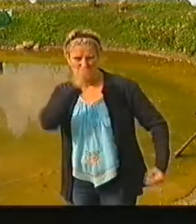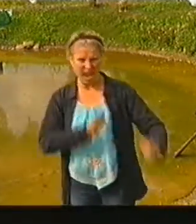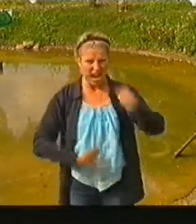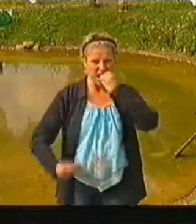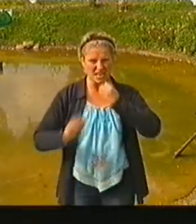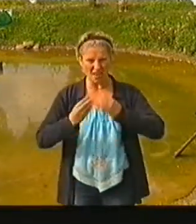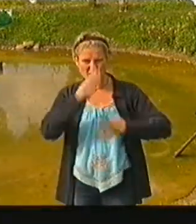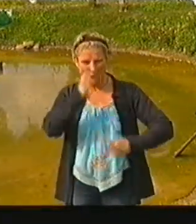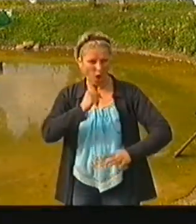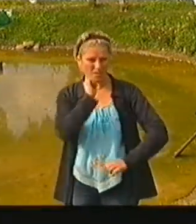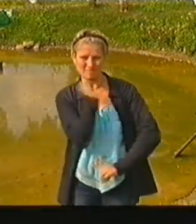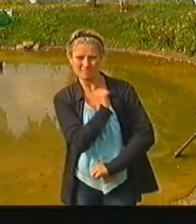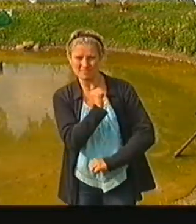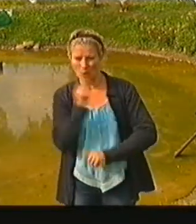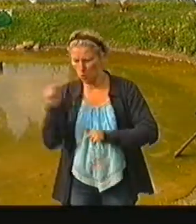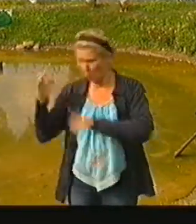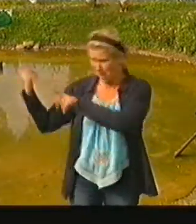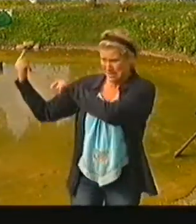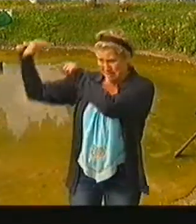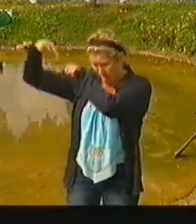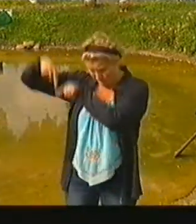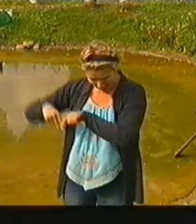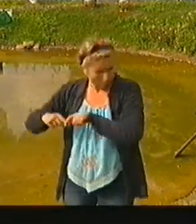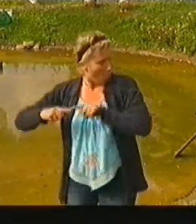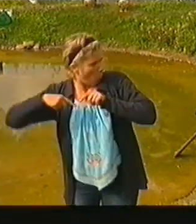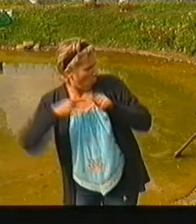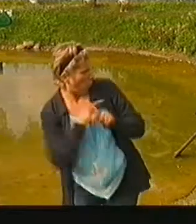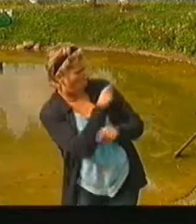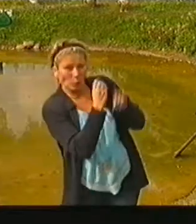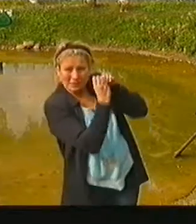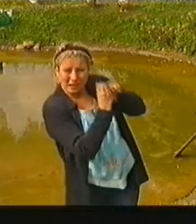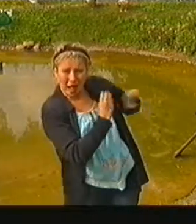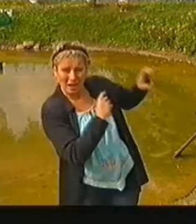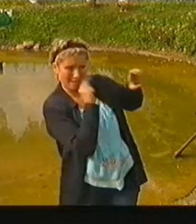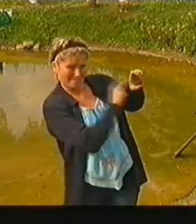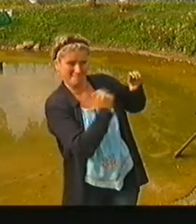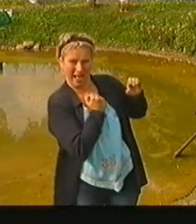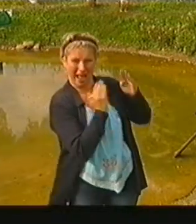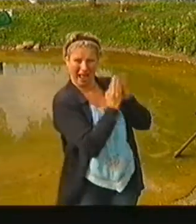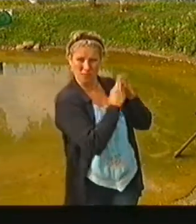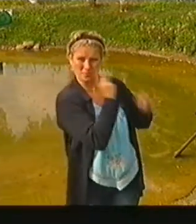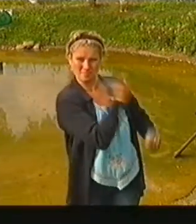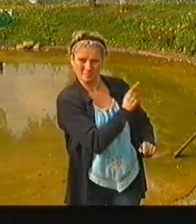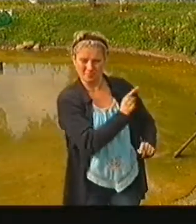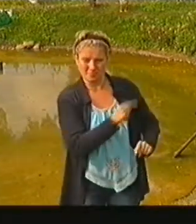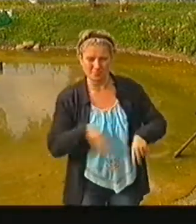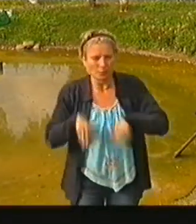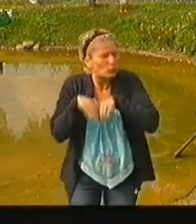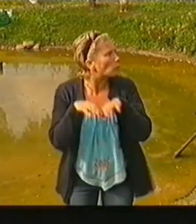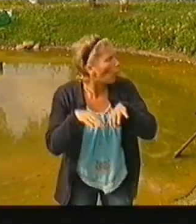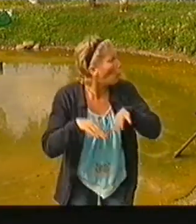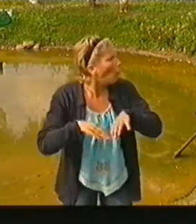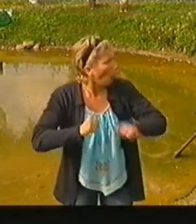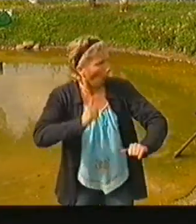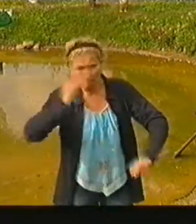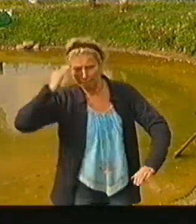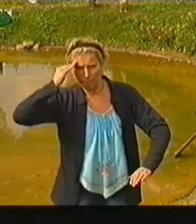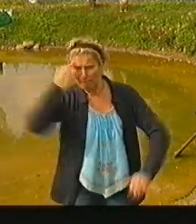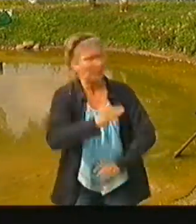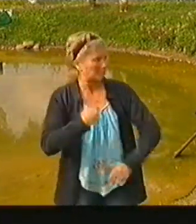to a fox's feast. Then bring them all down here and follow this tunnel back until you find my home." "Yes, Mr. Fox,"